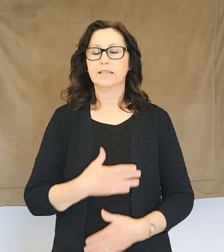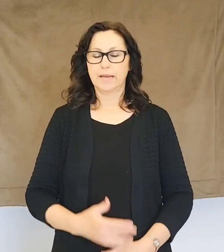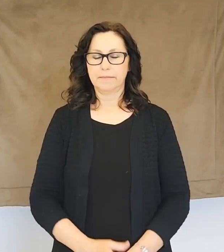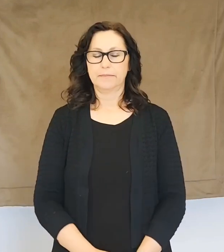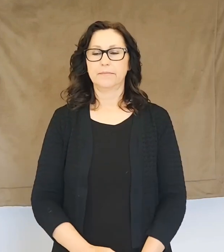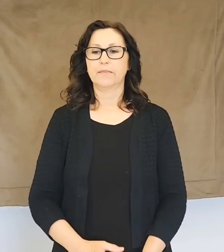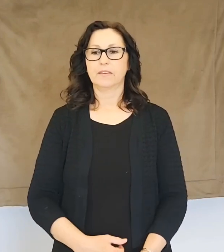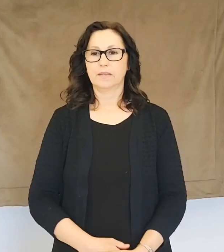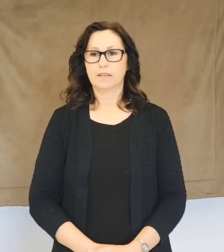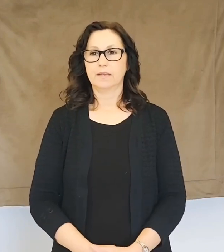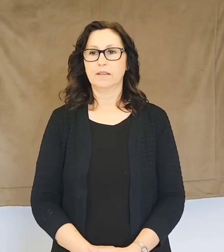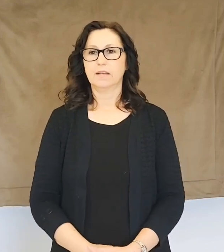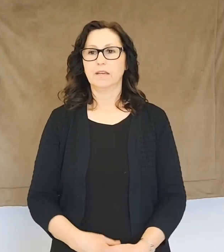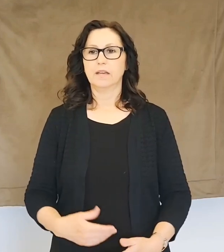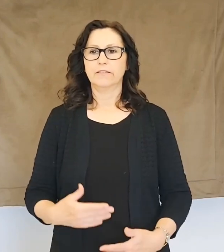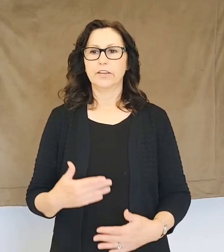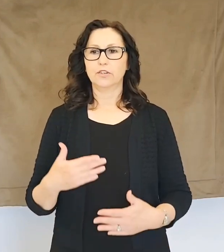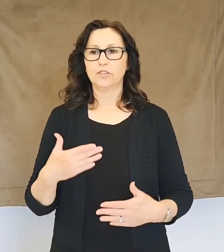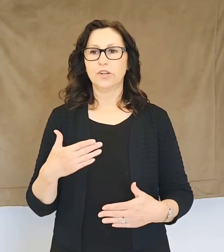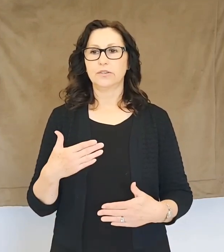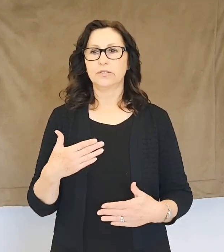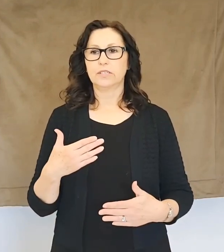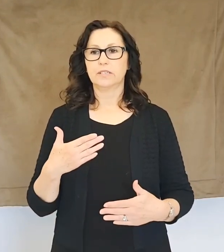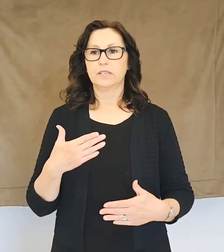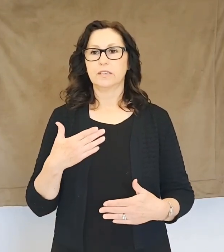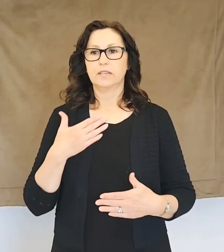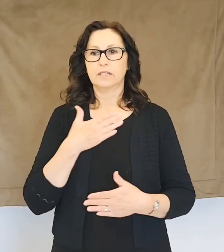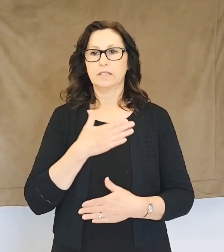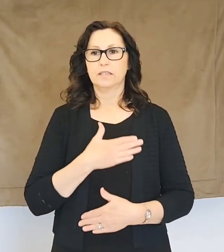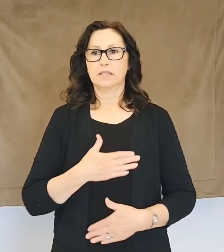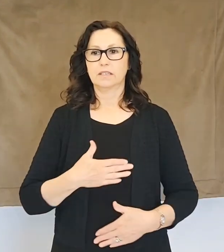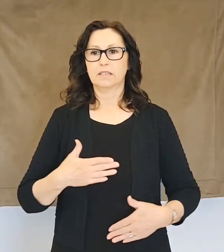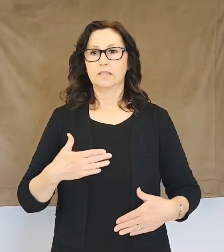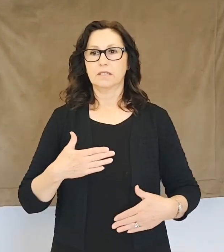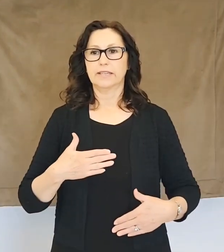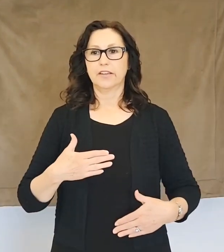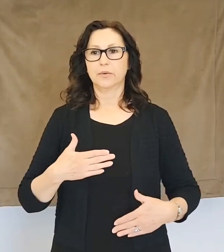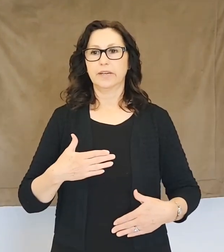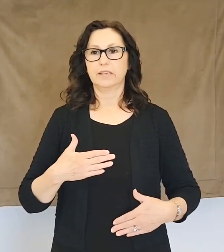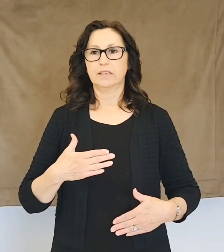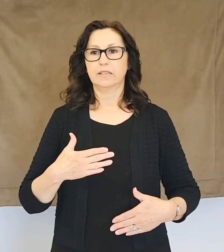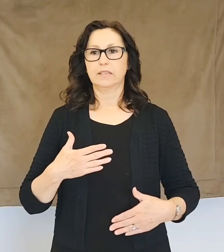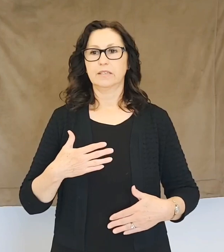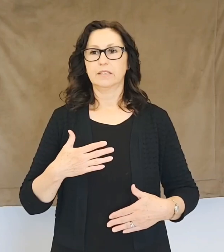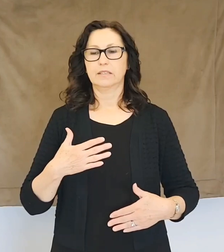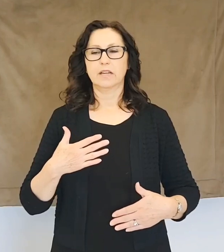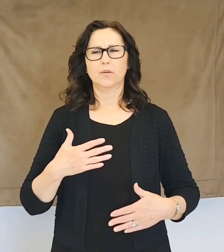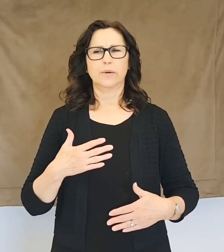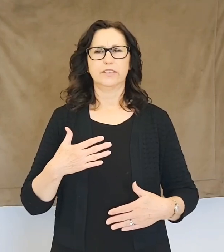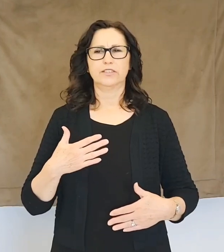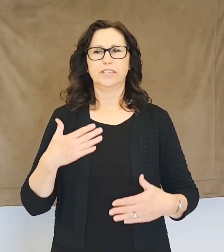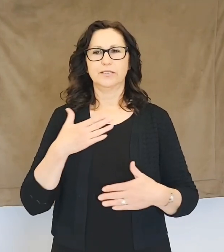Horizontal. Yep. Okay. This way? Fingers closed. The other way. No, wait, you did it